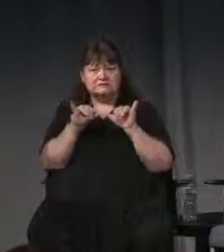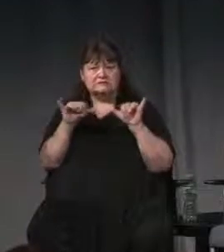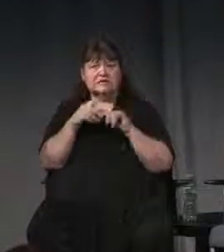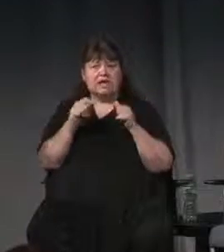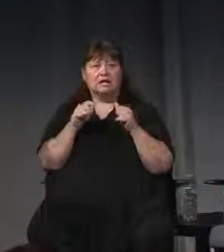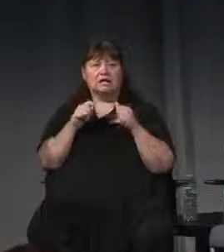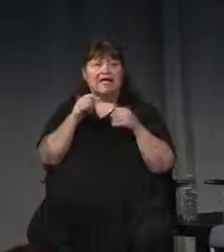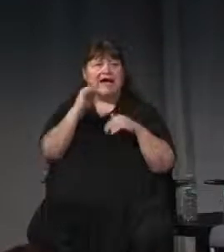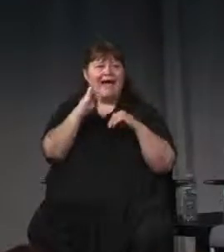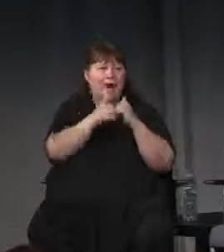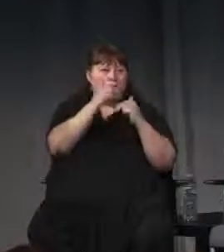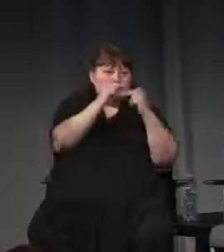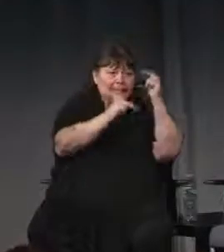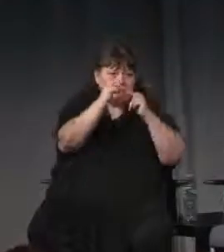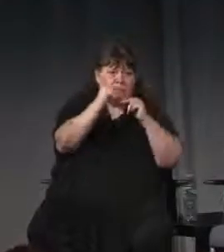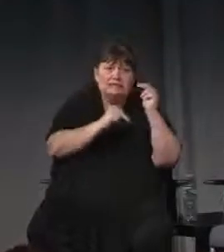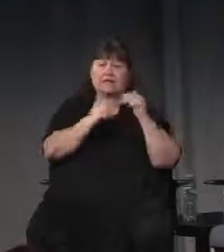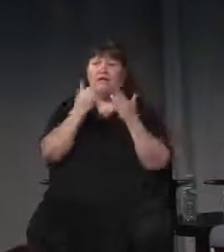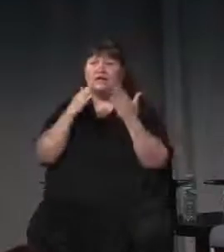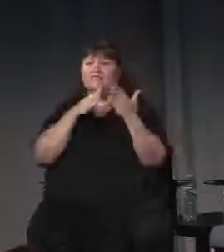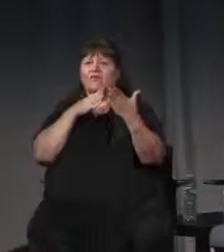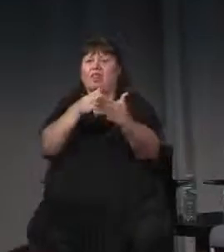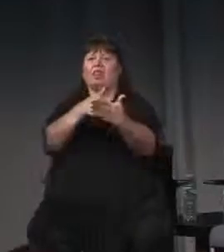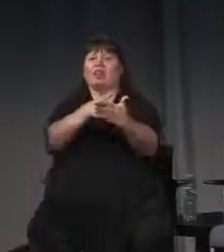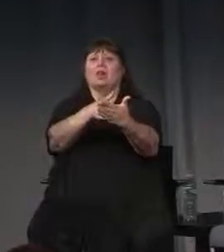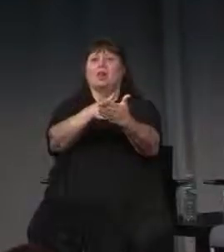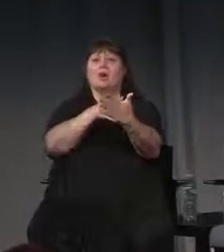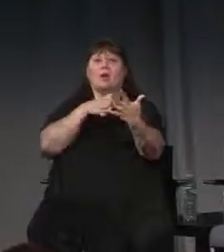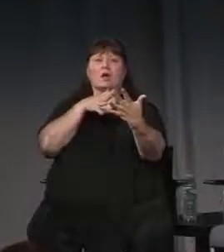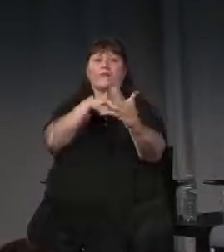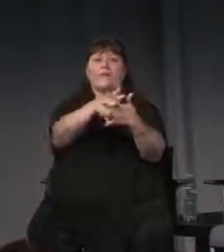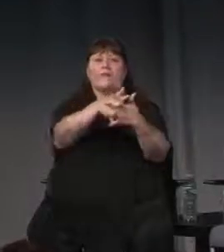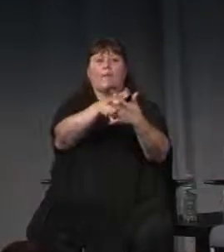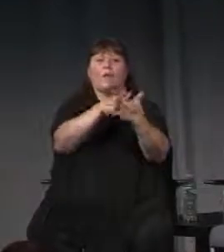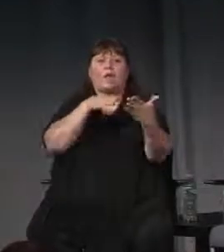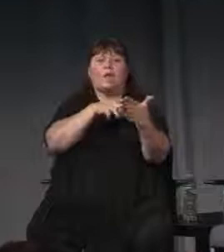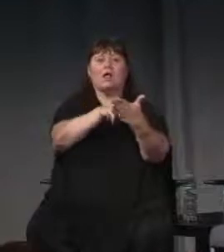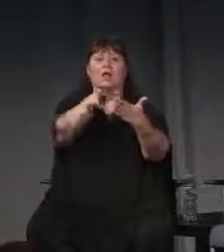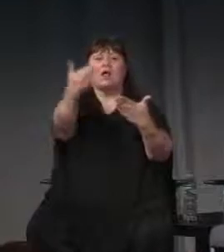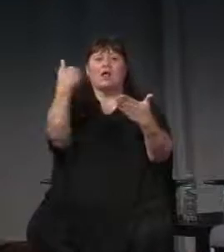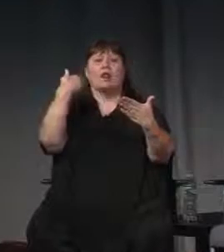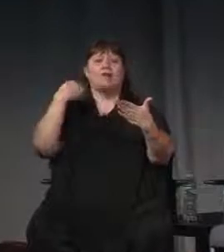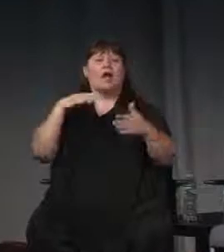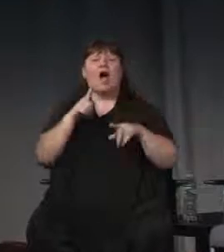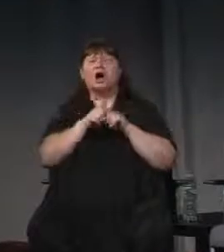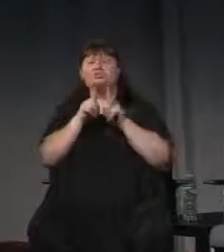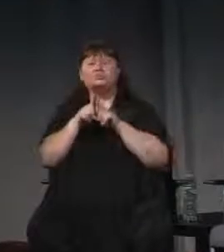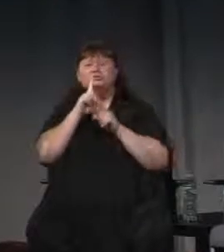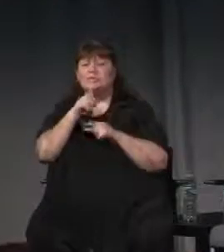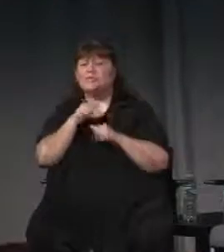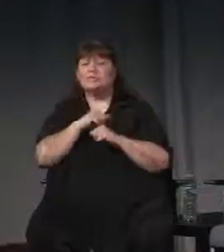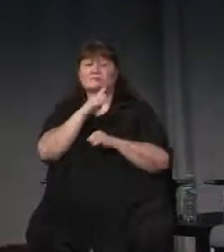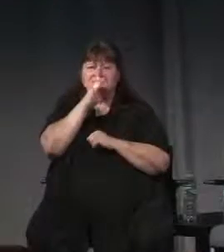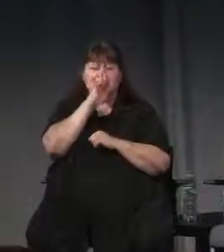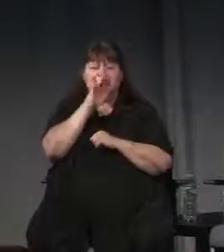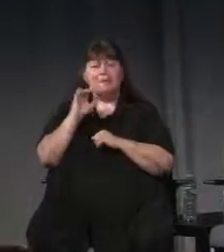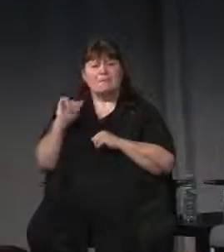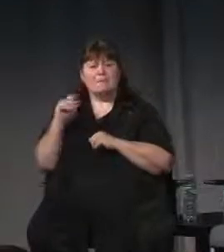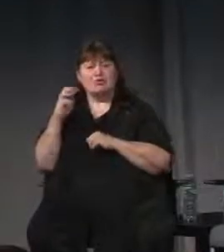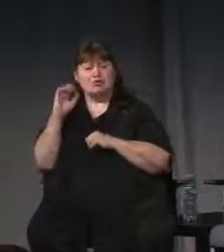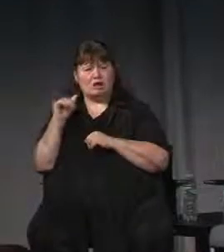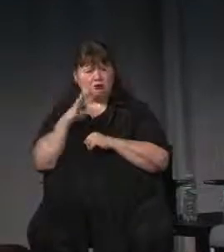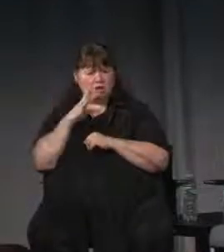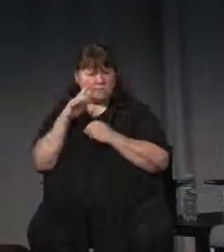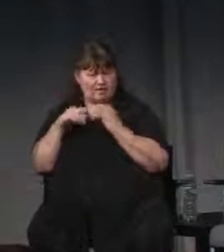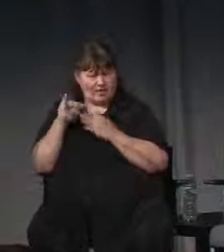frequencies constructively or destructively interfere. And so most spaces, it's also true of the vocal tract, so Mara talked a little bit